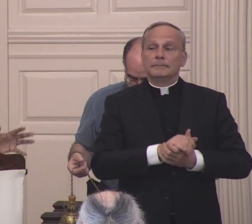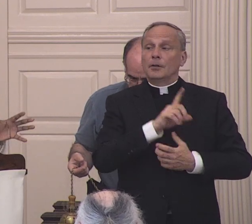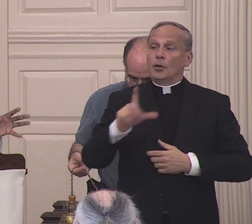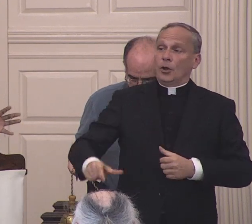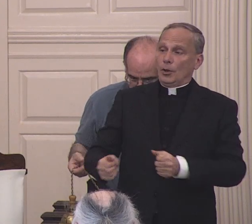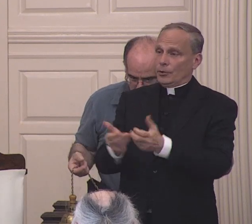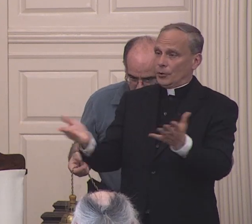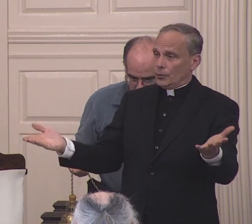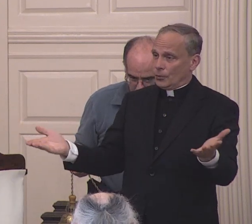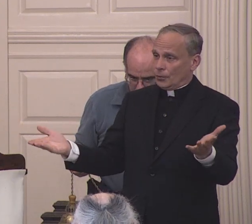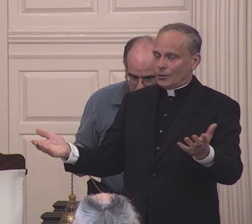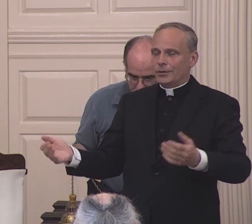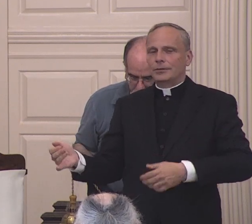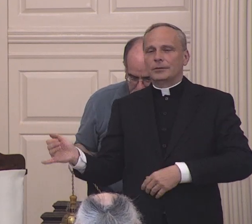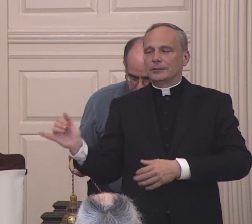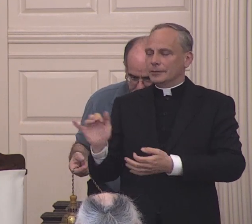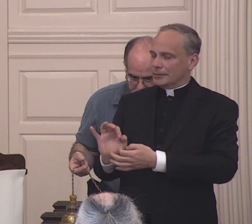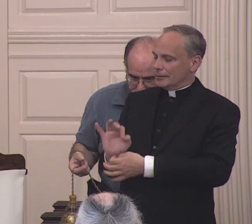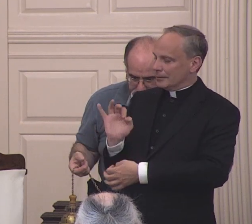The Lord be with you.